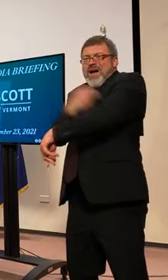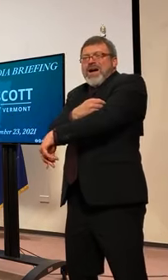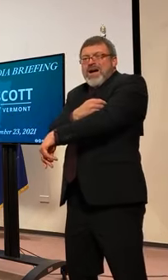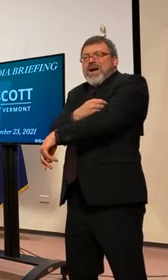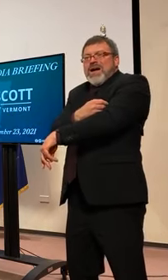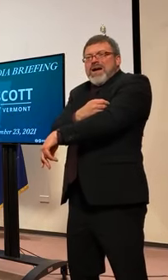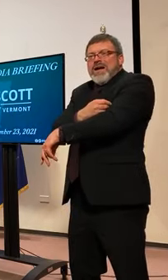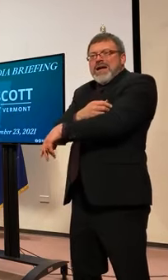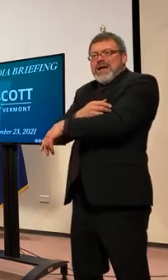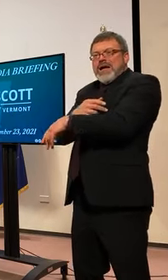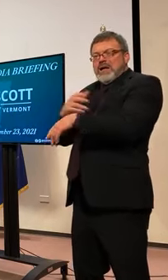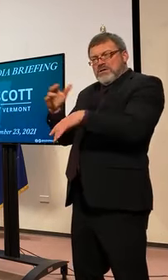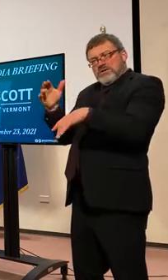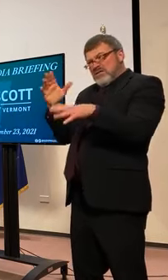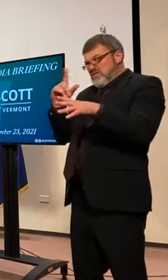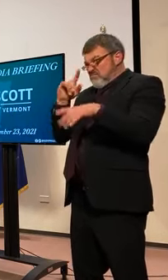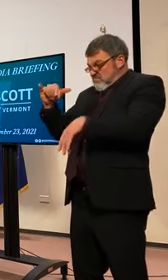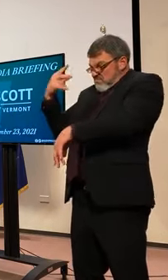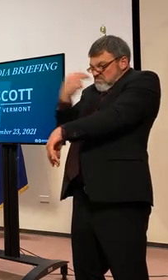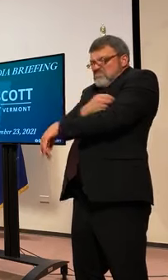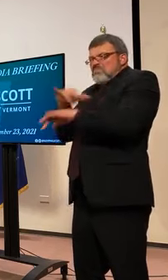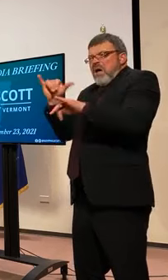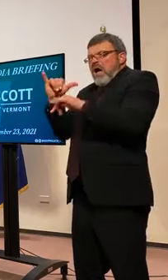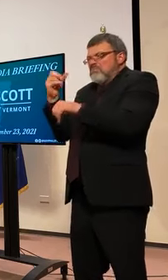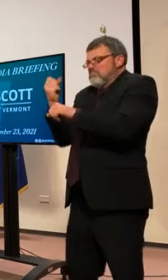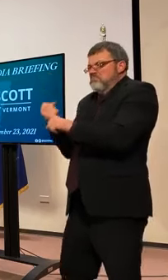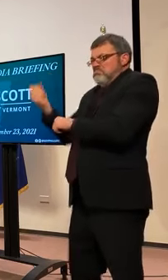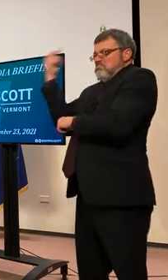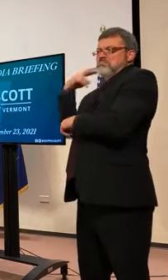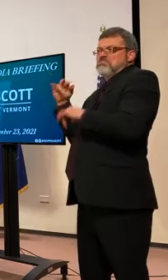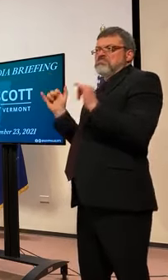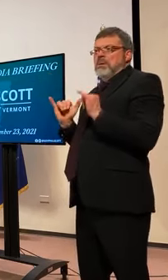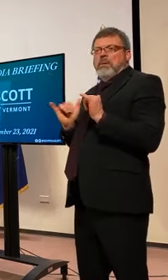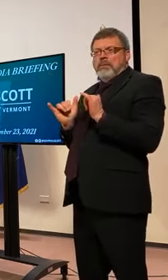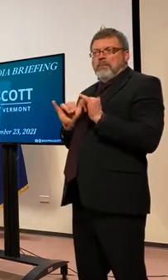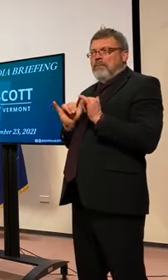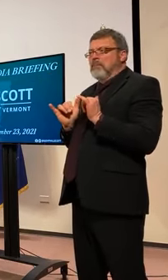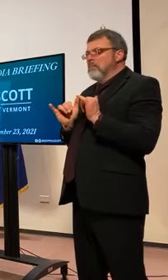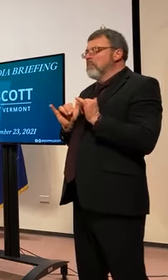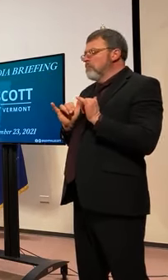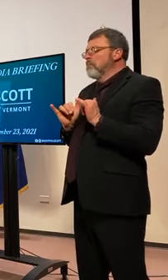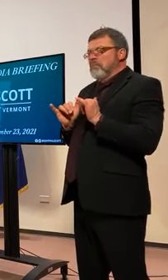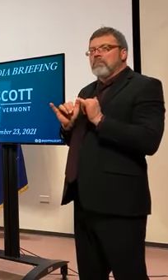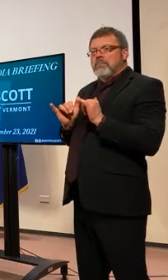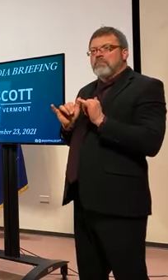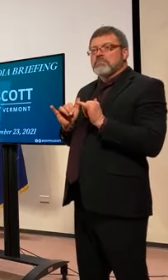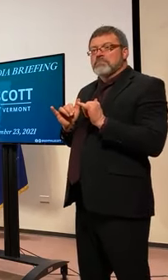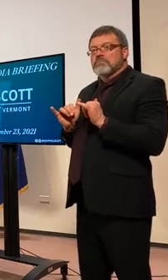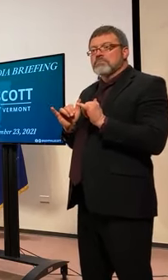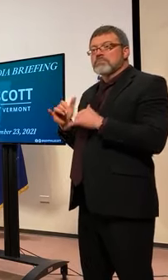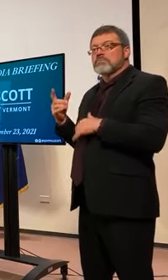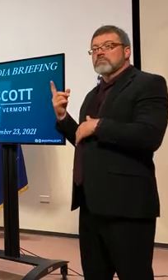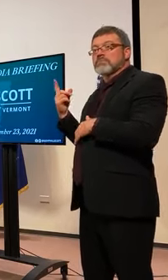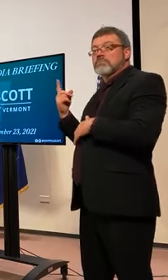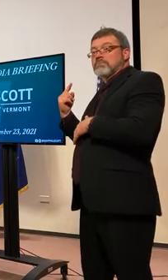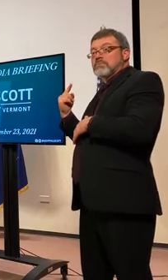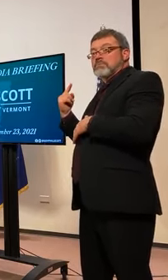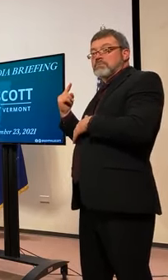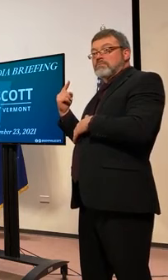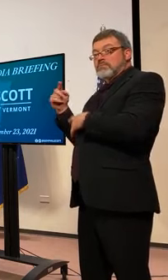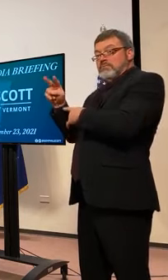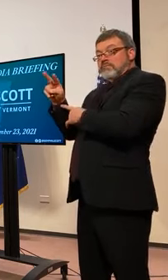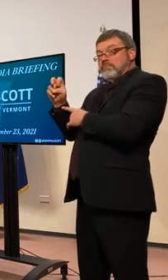date. Just to compare, last year at this time, there were 255,000 doses